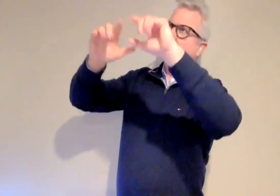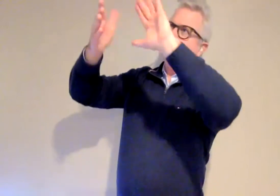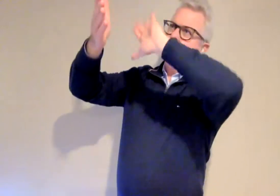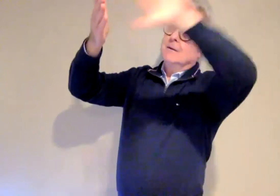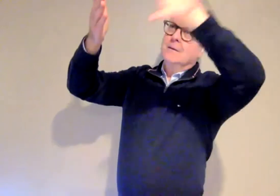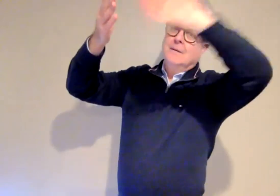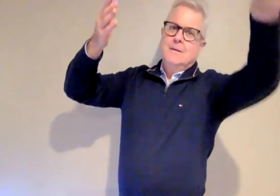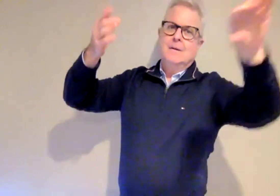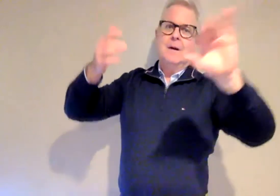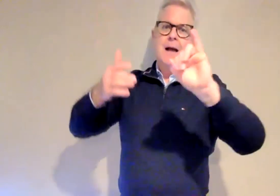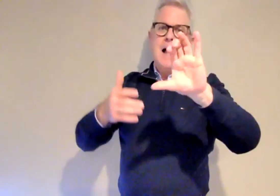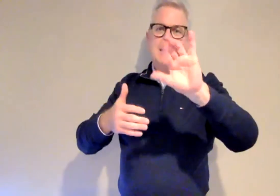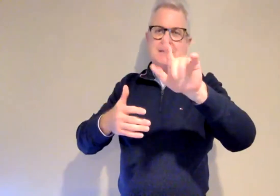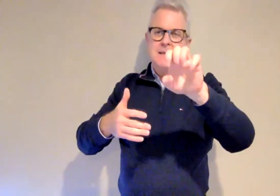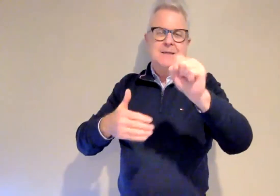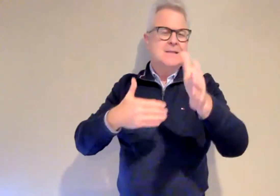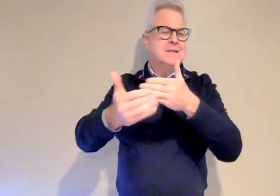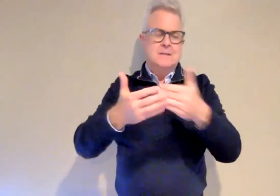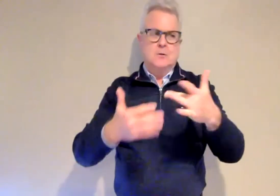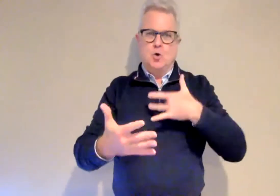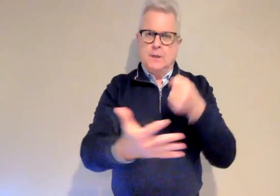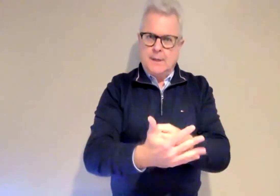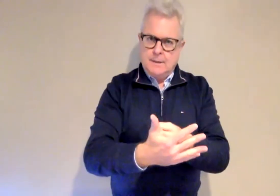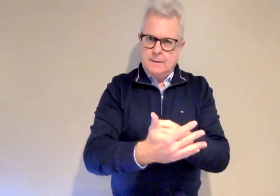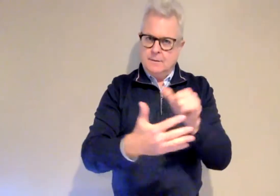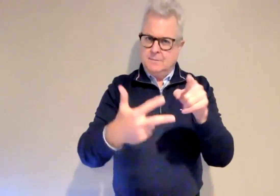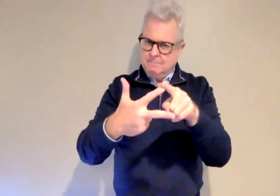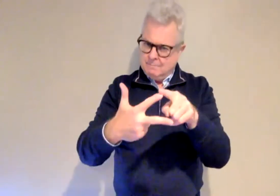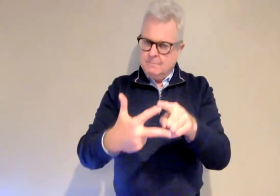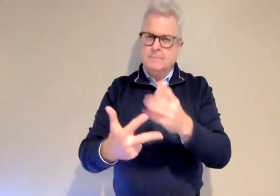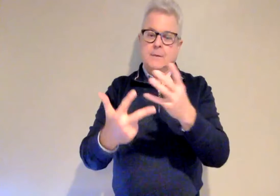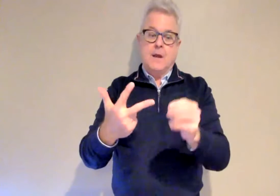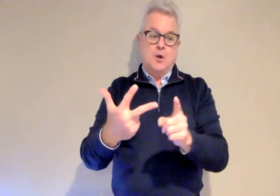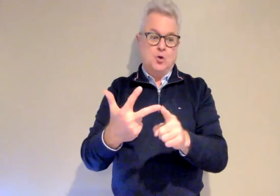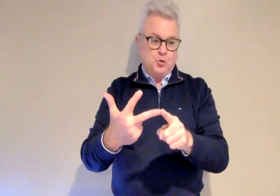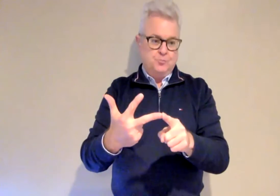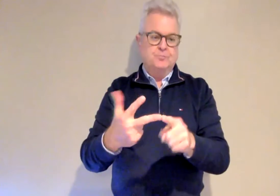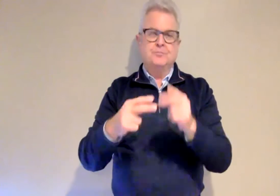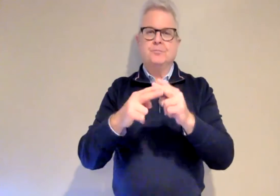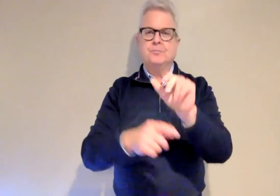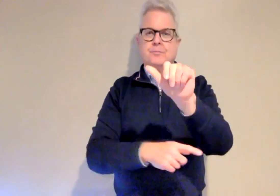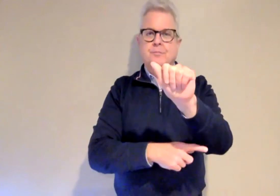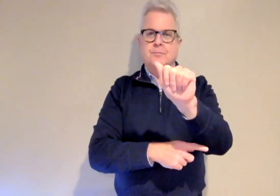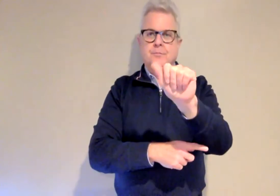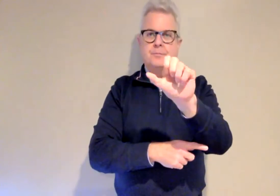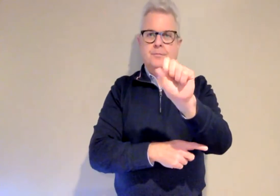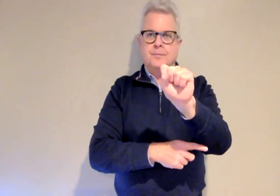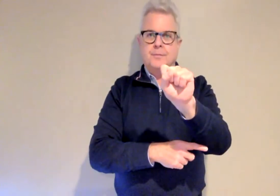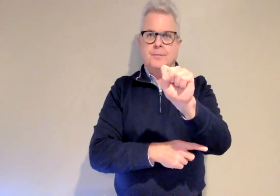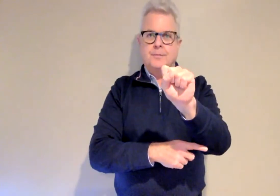ice, or cleaning off ice debris from the roof of their homes and so forth. And the other one,